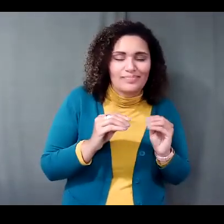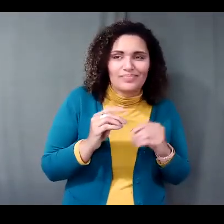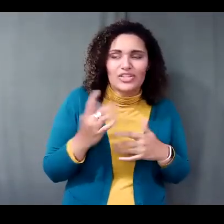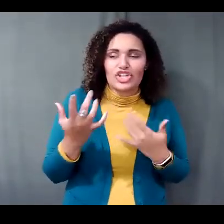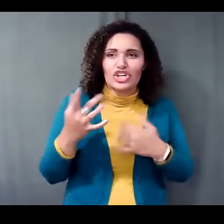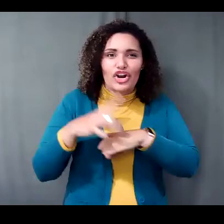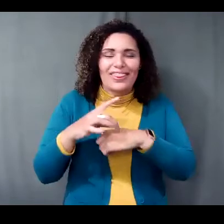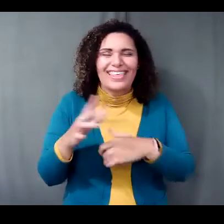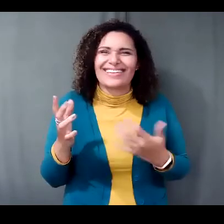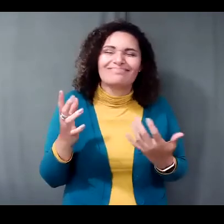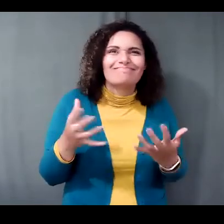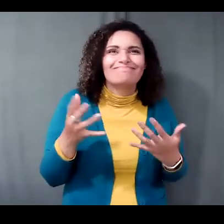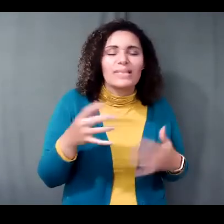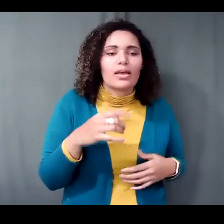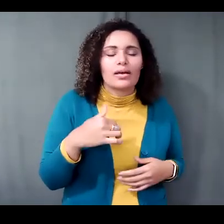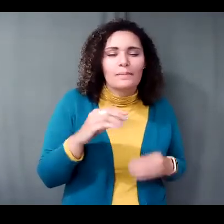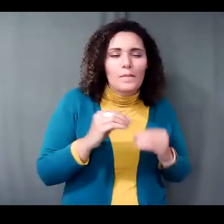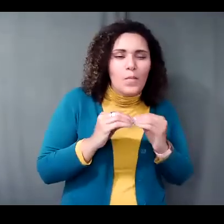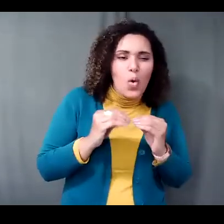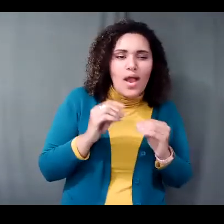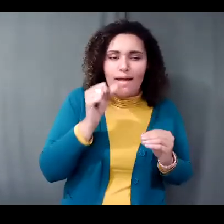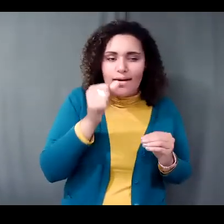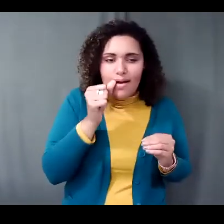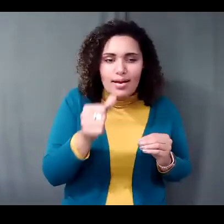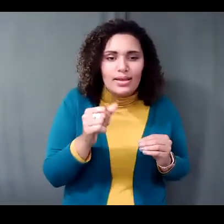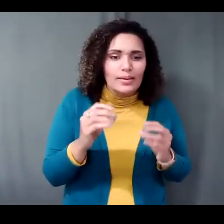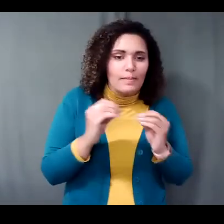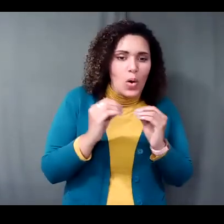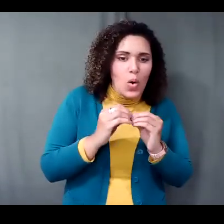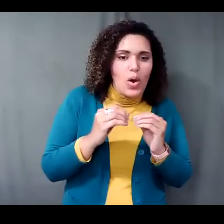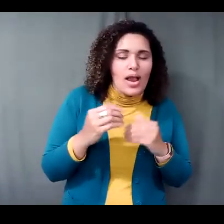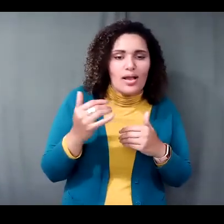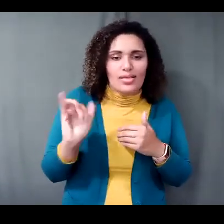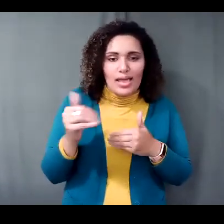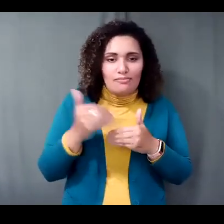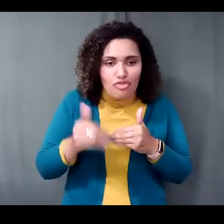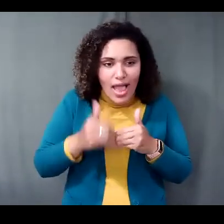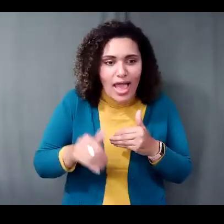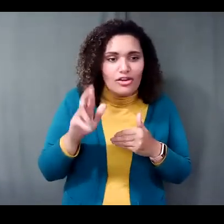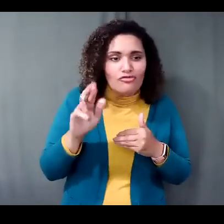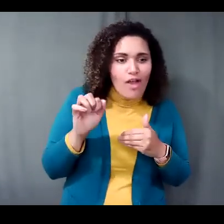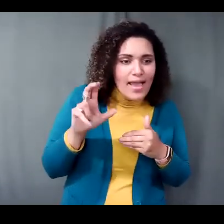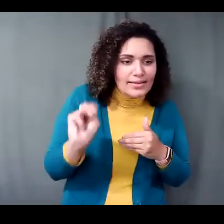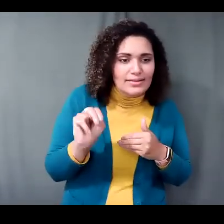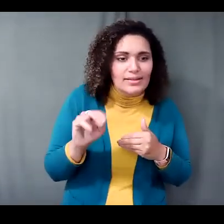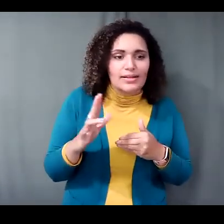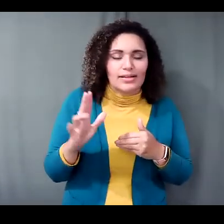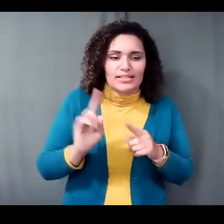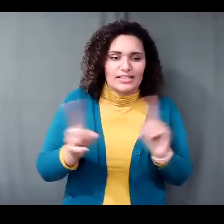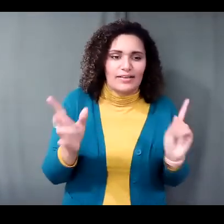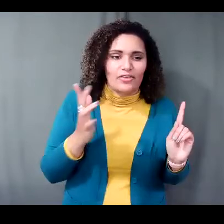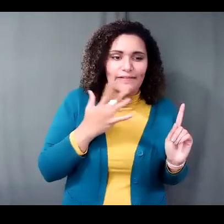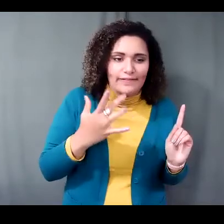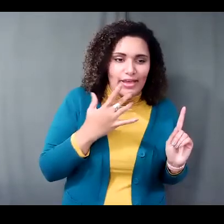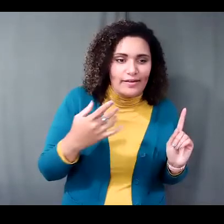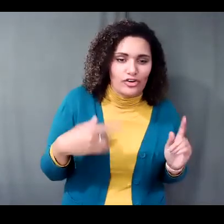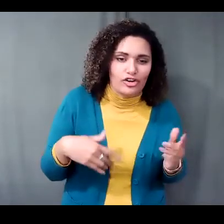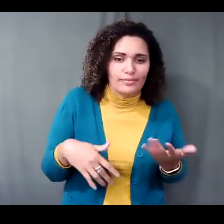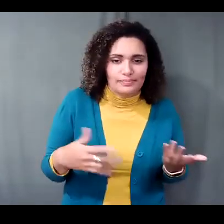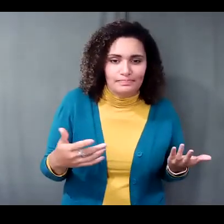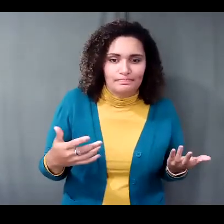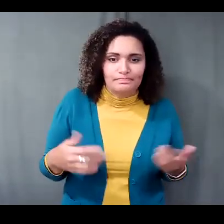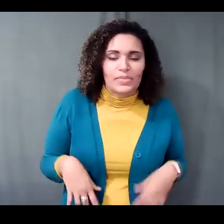let the fermentation go kind of as far as it can, which is not very far, because along with the amount of alcohol that yeast can take, if they're